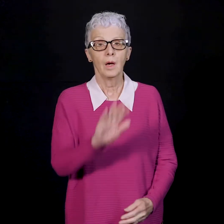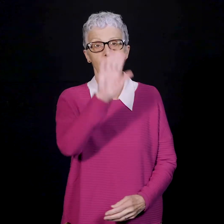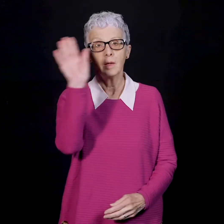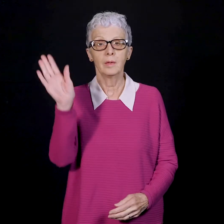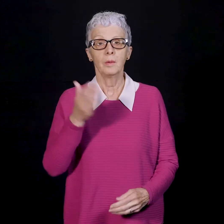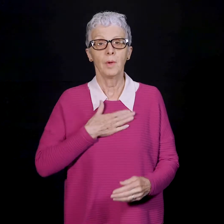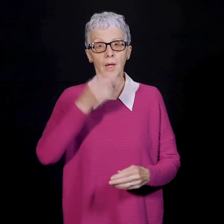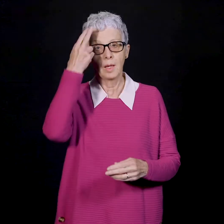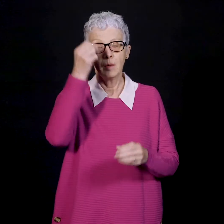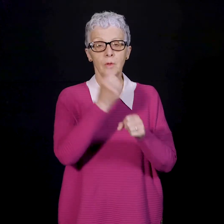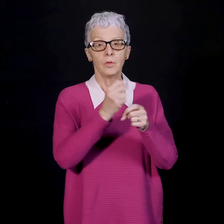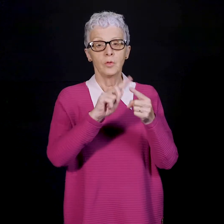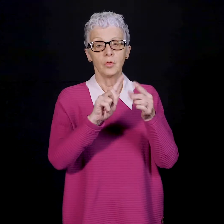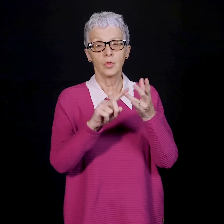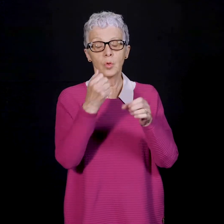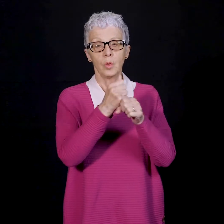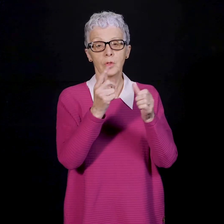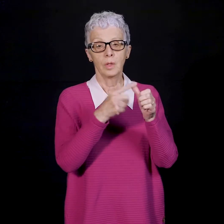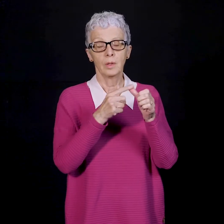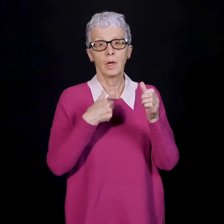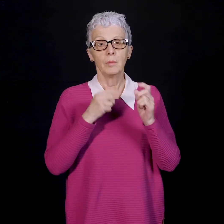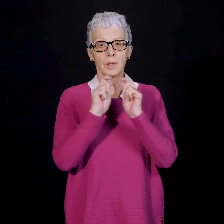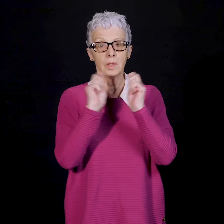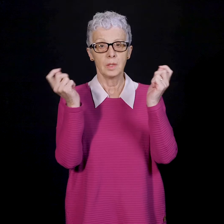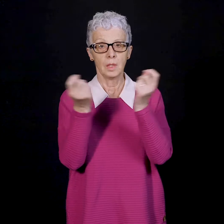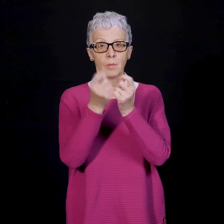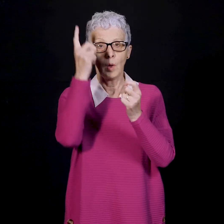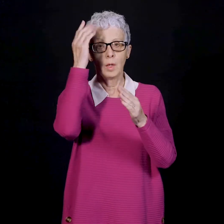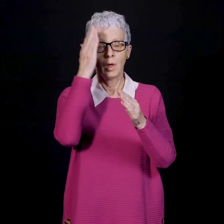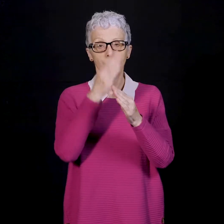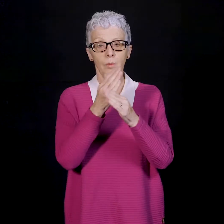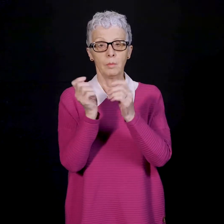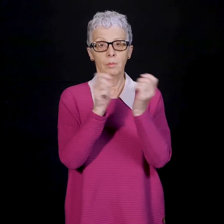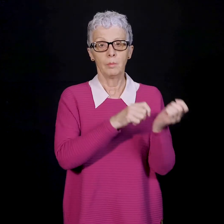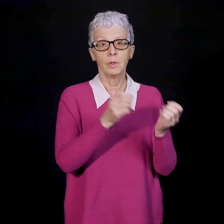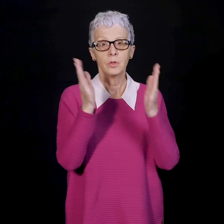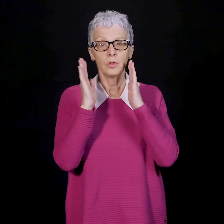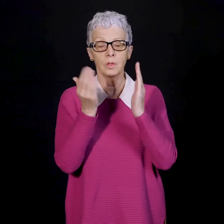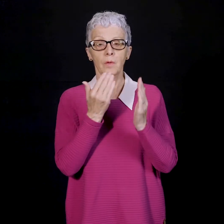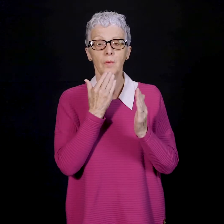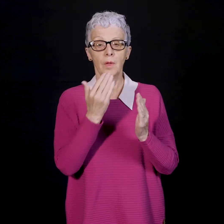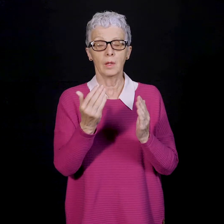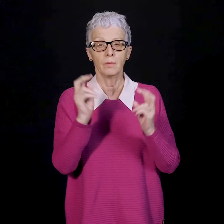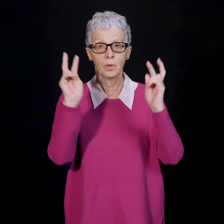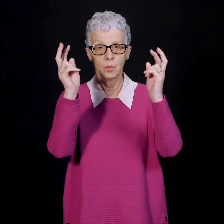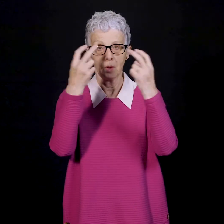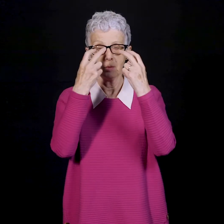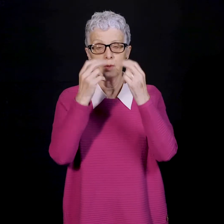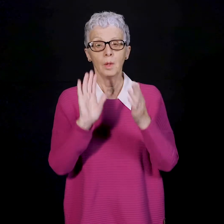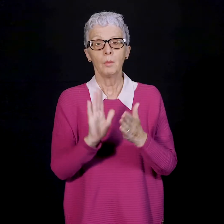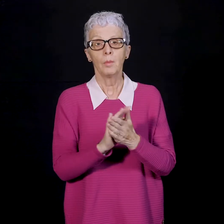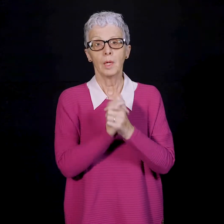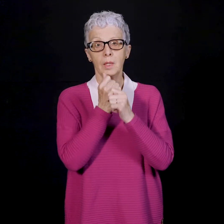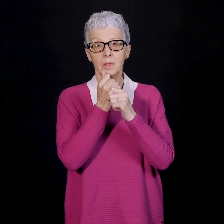Hi, my name's Georgia and I'm on team here at One Hope Baptist Church. Thanks for being here. I'm so glad you can join